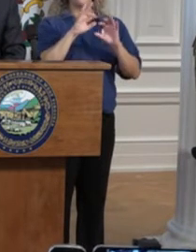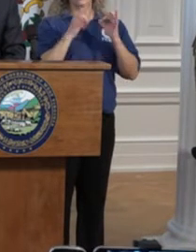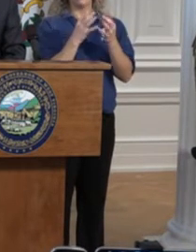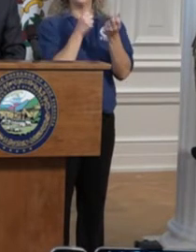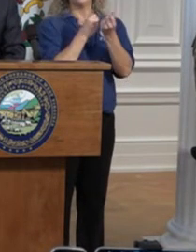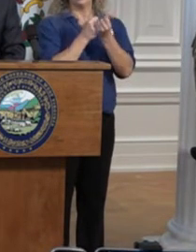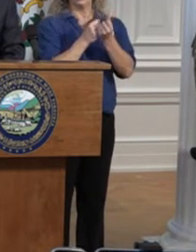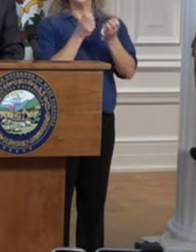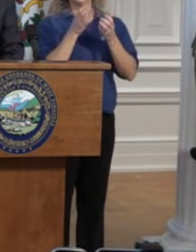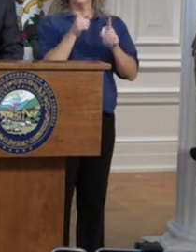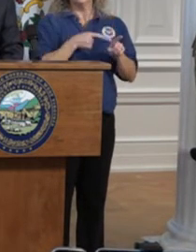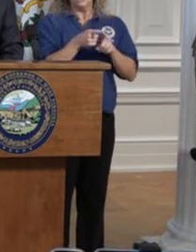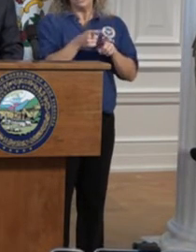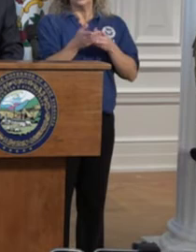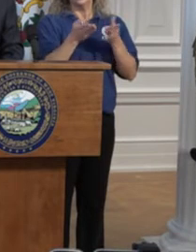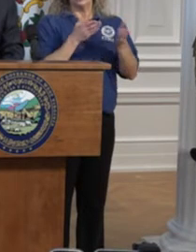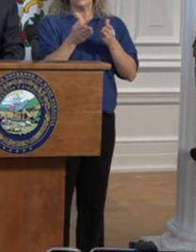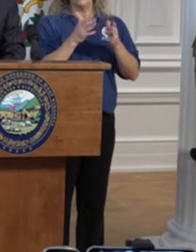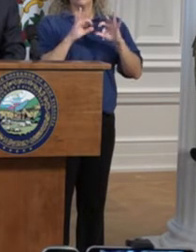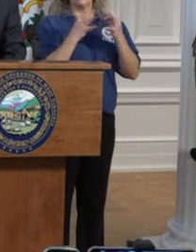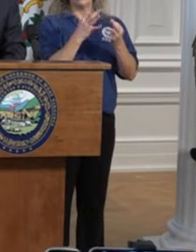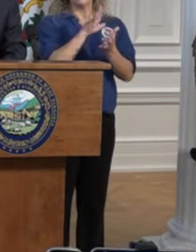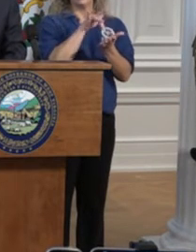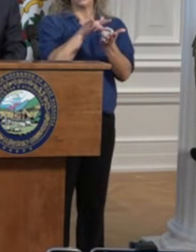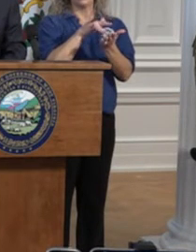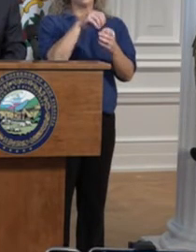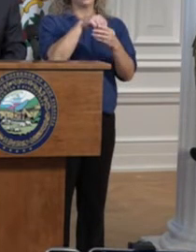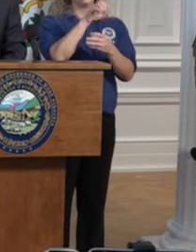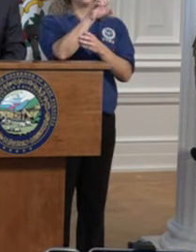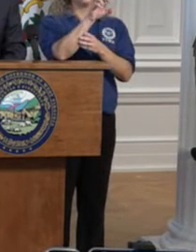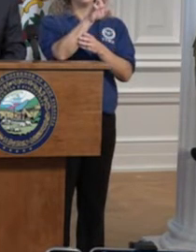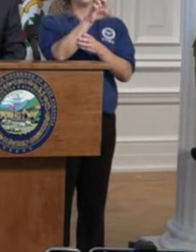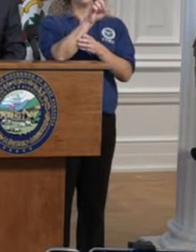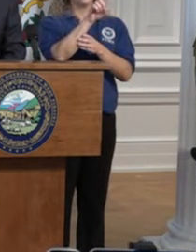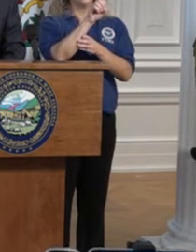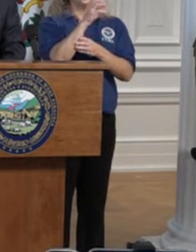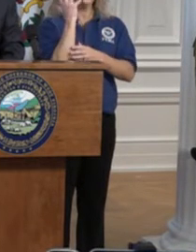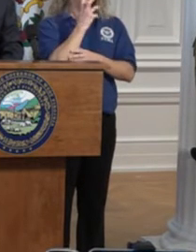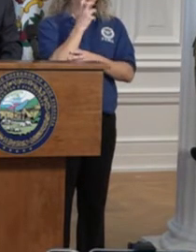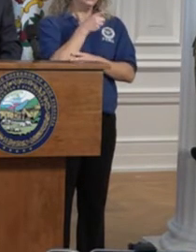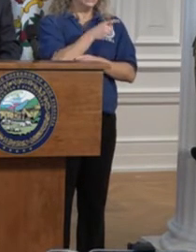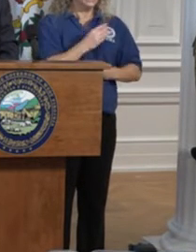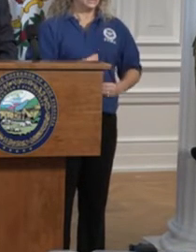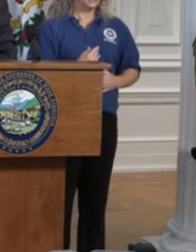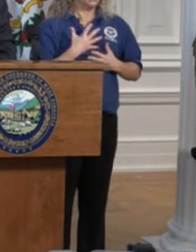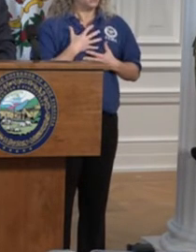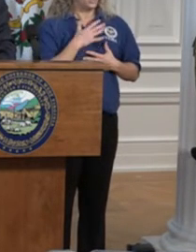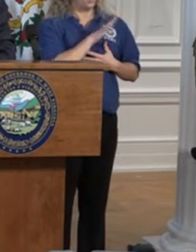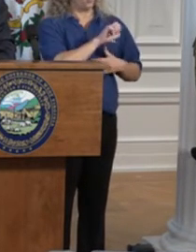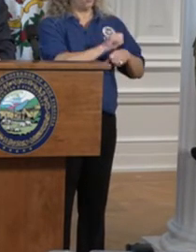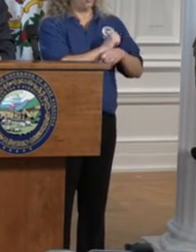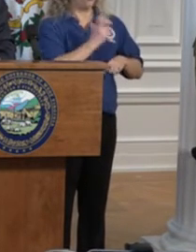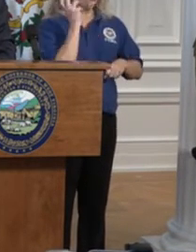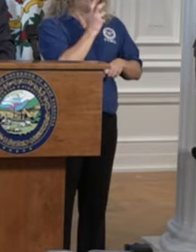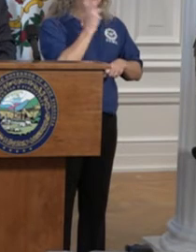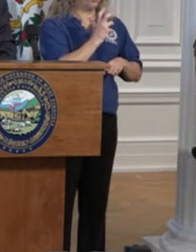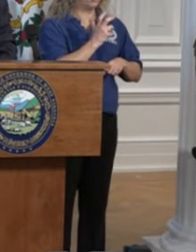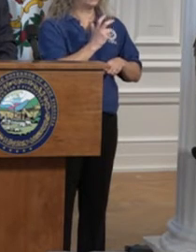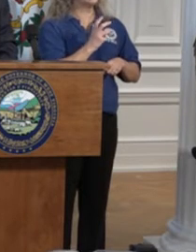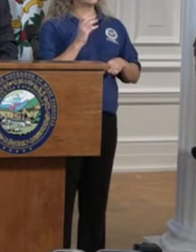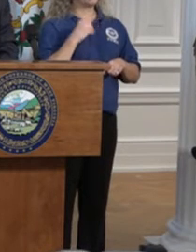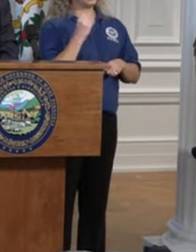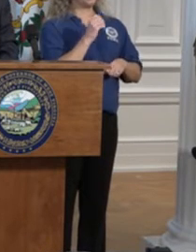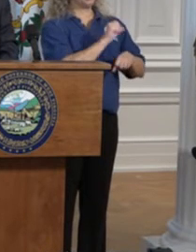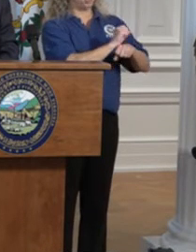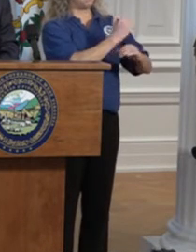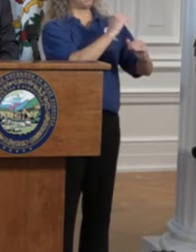served at the Recovery Center in Creed. She was an inspiration to all who witnessed her work, going beyond the official